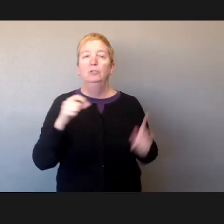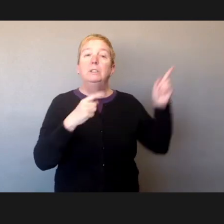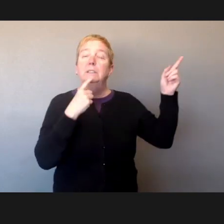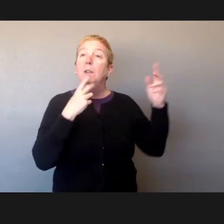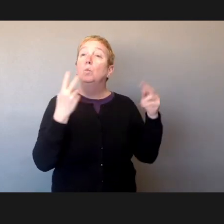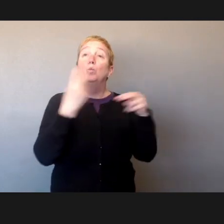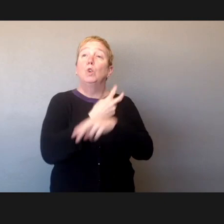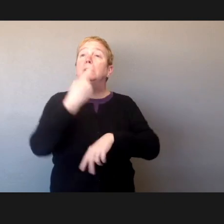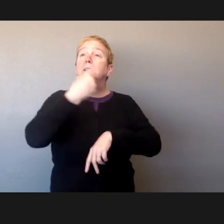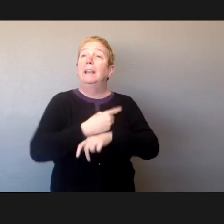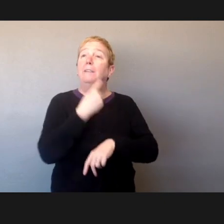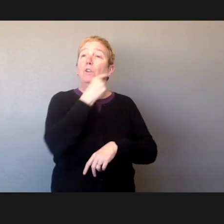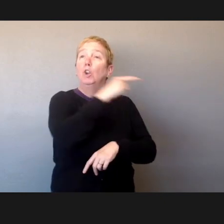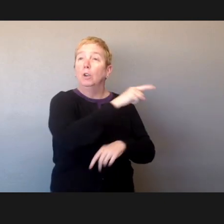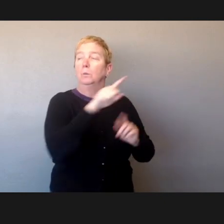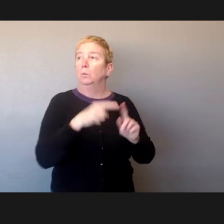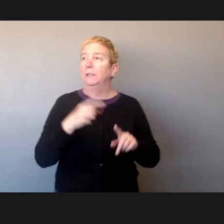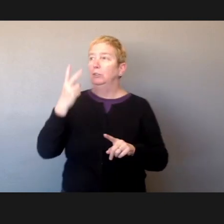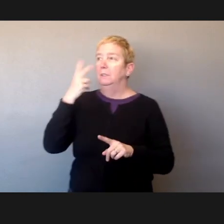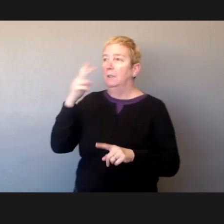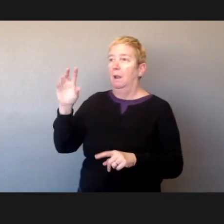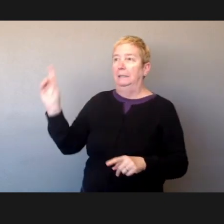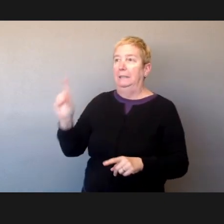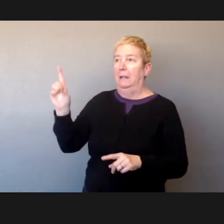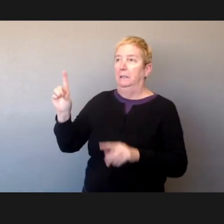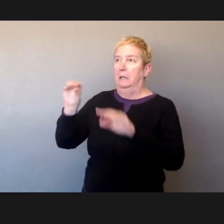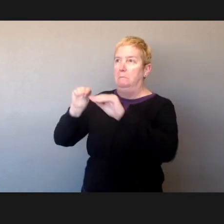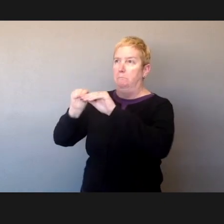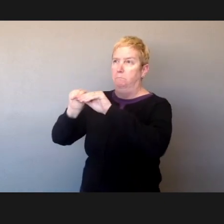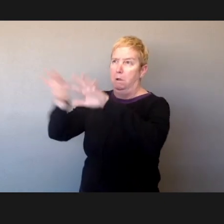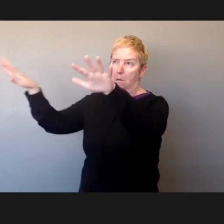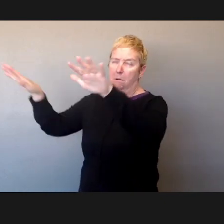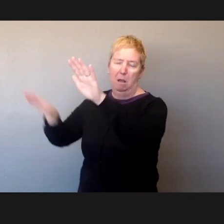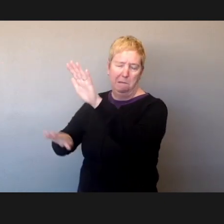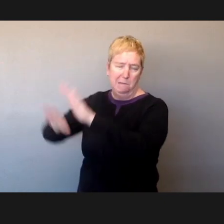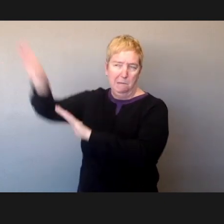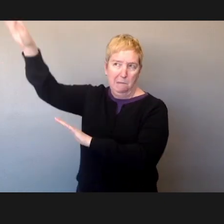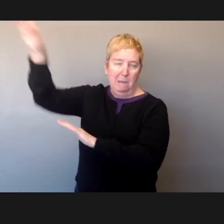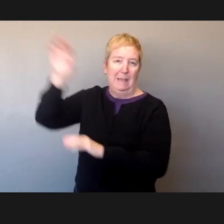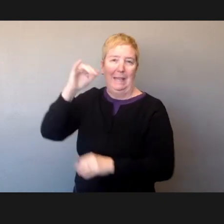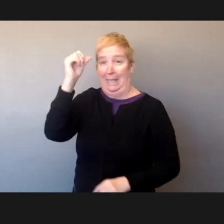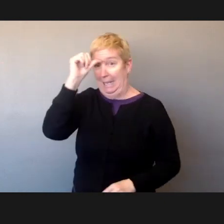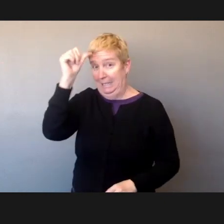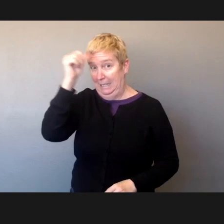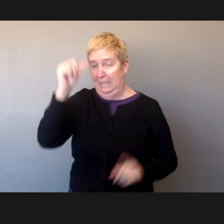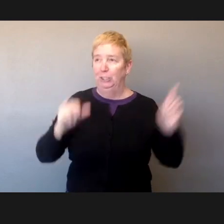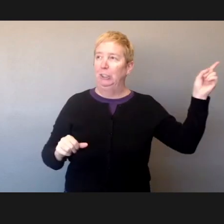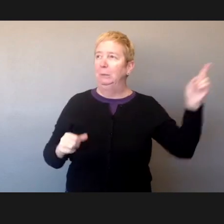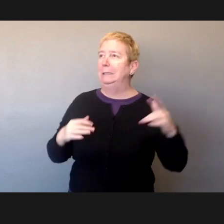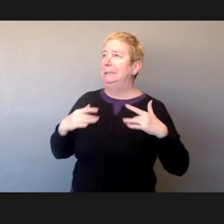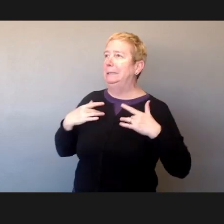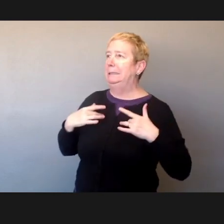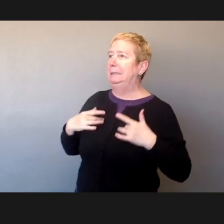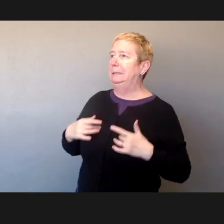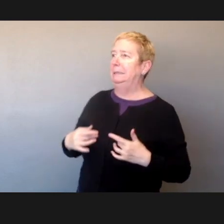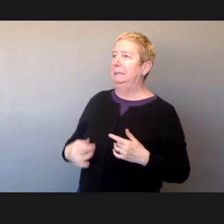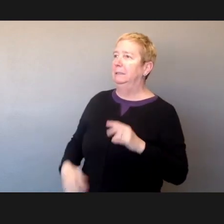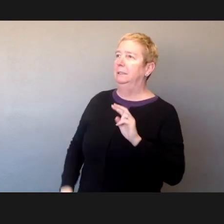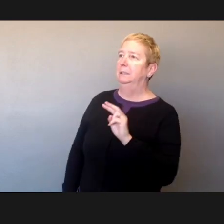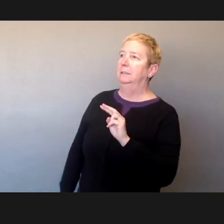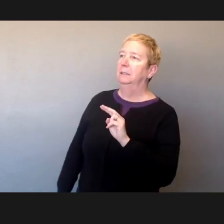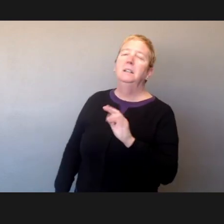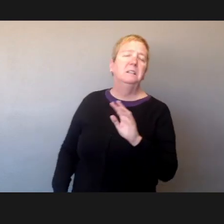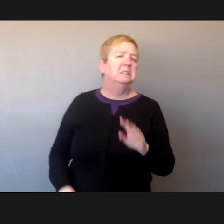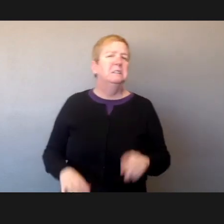spread, the higher spread rate, the higher hospitalization rate. So we often know, like we even did before March 11th,